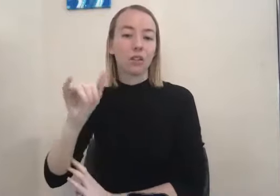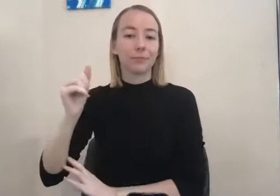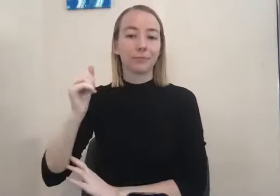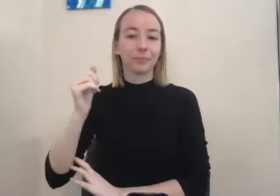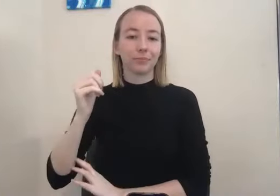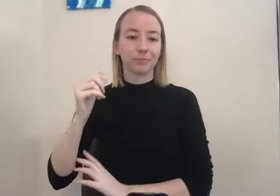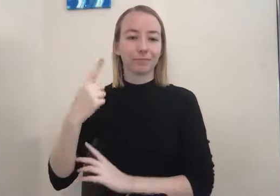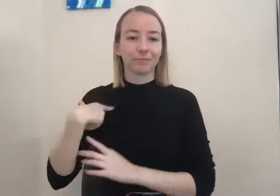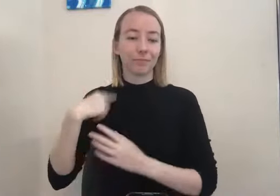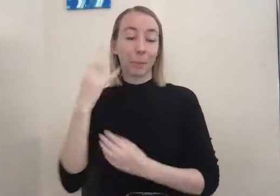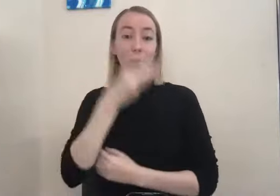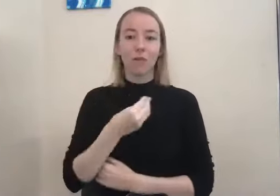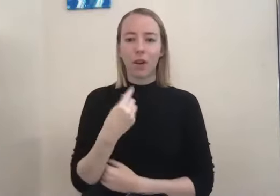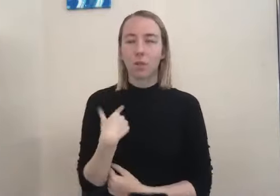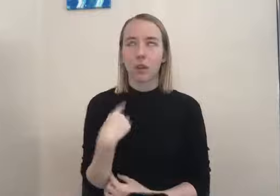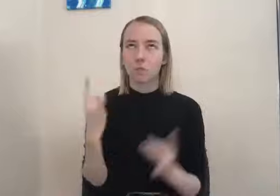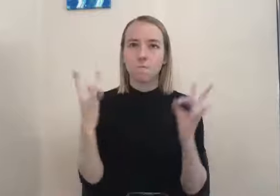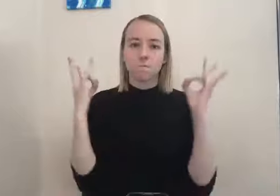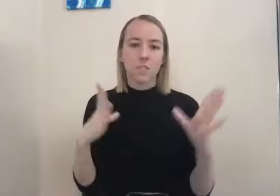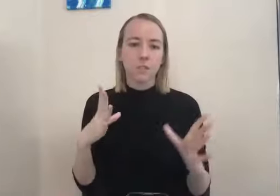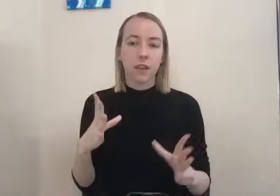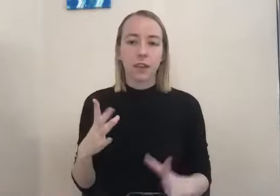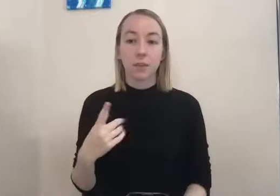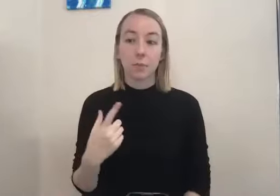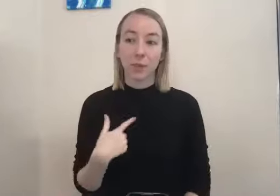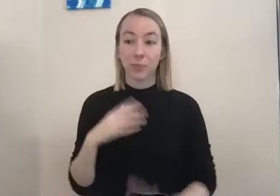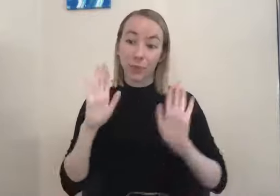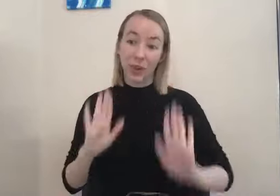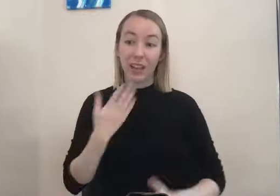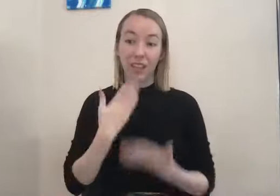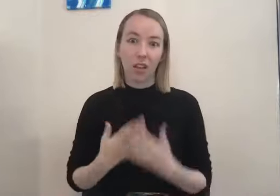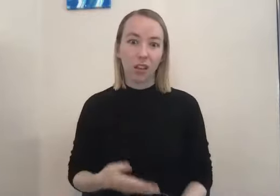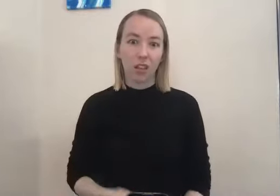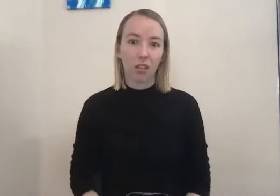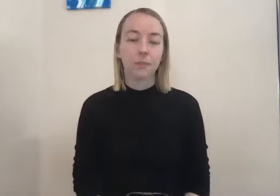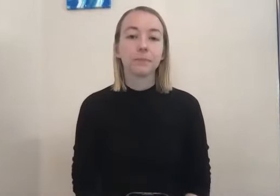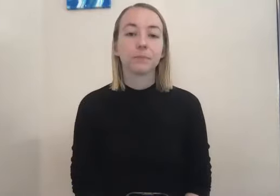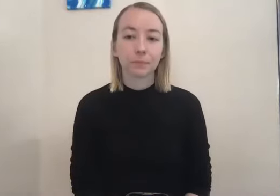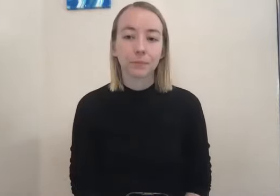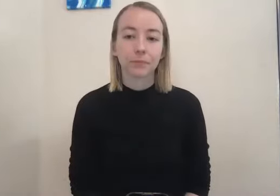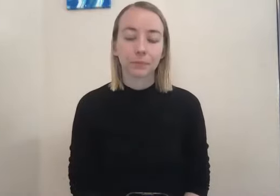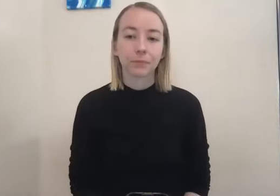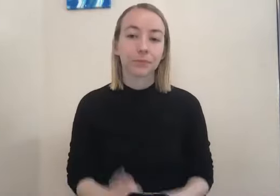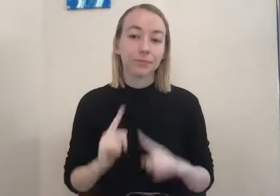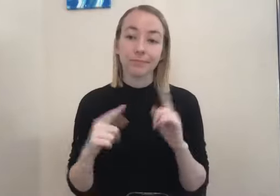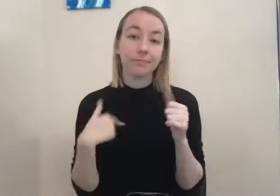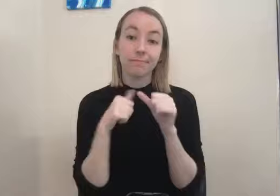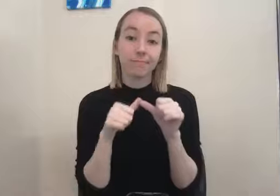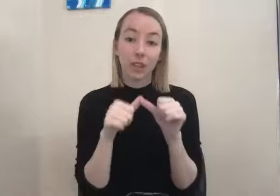problem and it's not me. I didn't know I was the problem. I didn't know I was looking at every time. And I was like you, Rick. I couldn't look in the mirror.